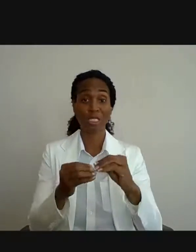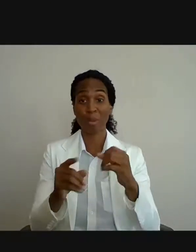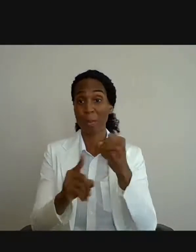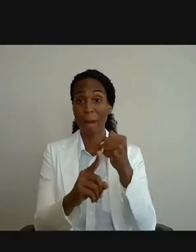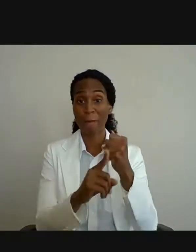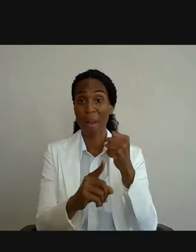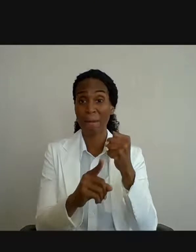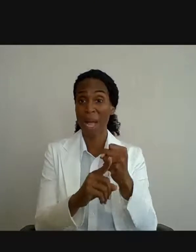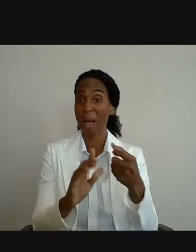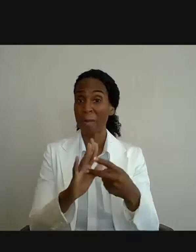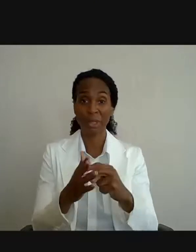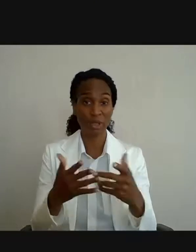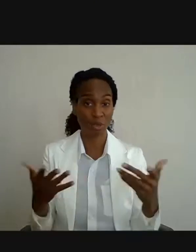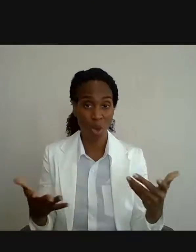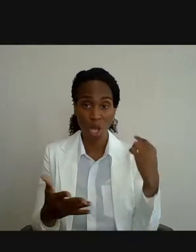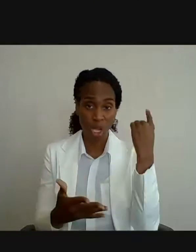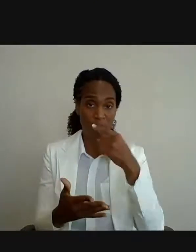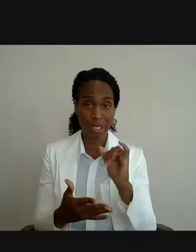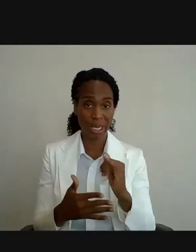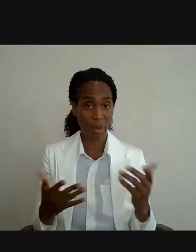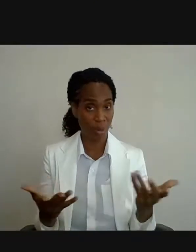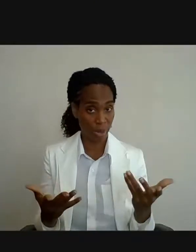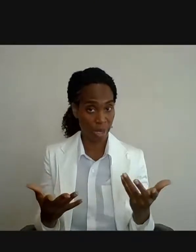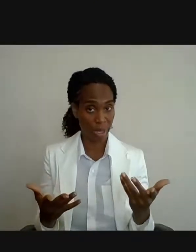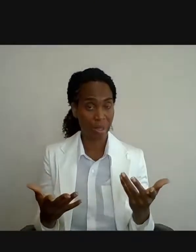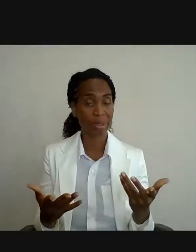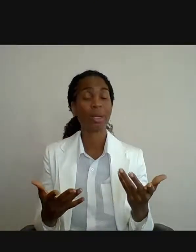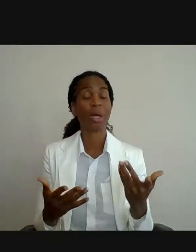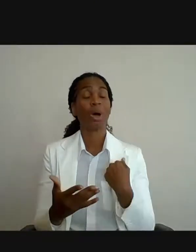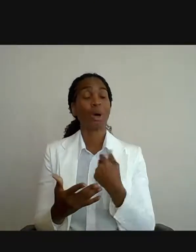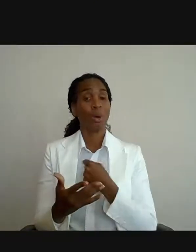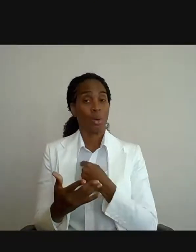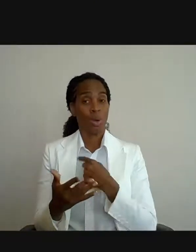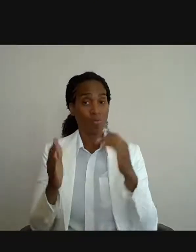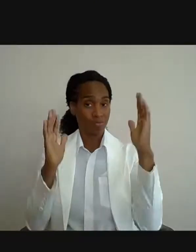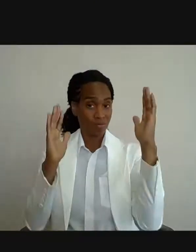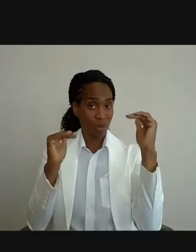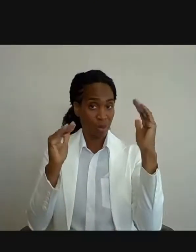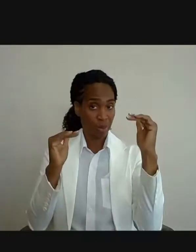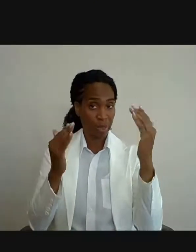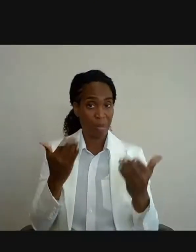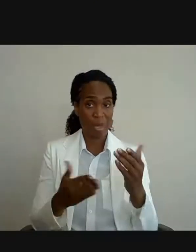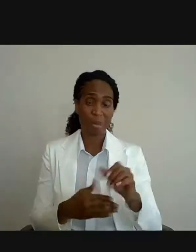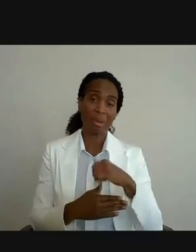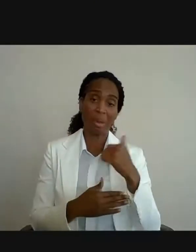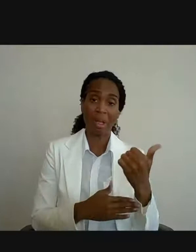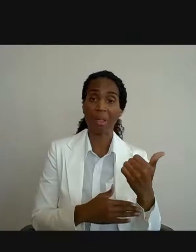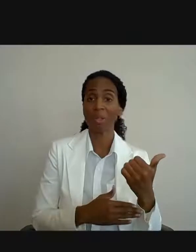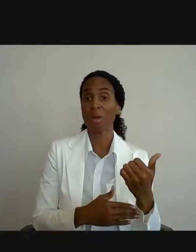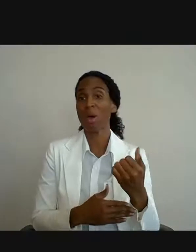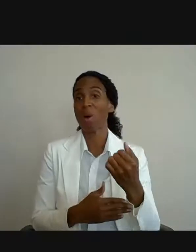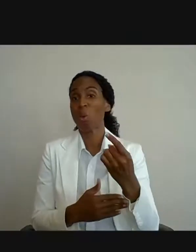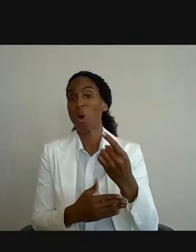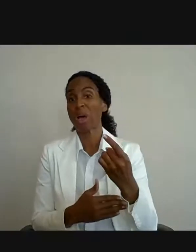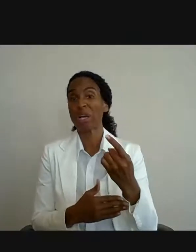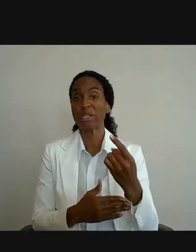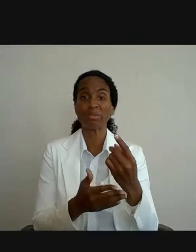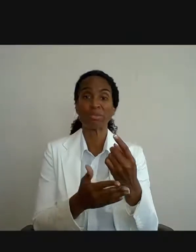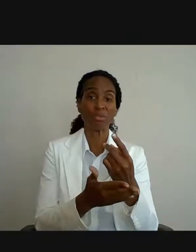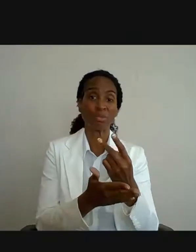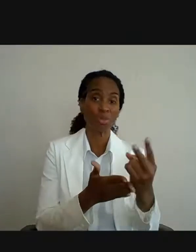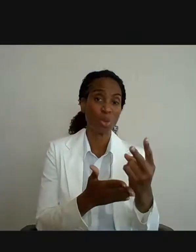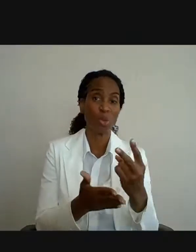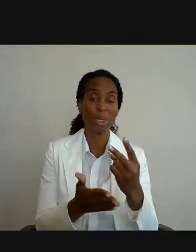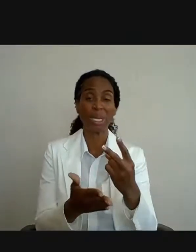system, what will that look like? And so we're hoping that maybe another 1 to 2 more weeks will give us